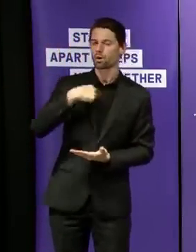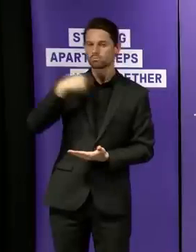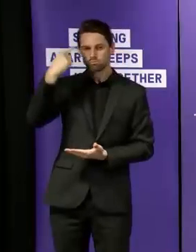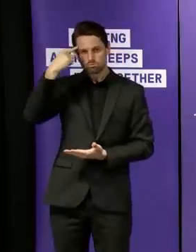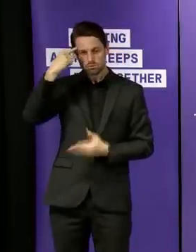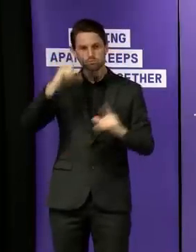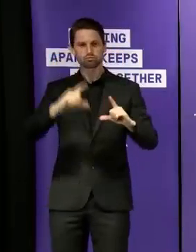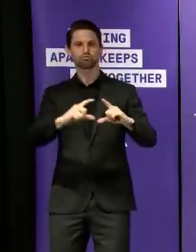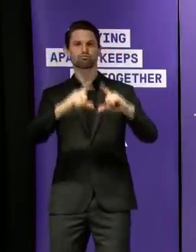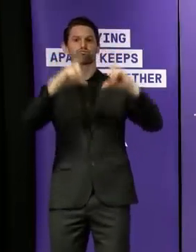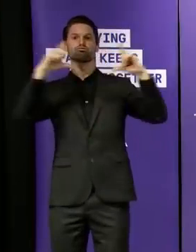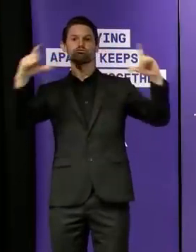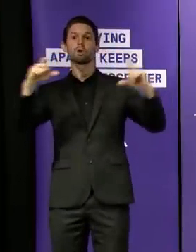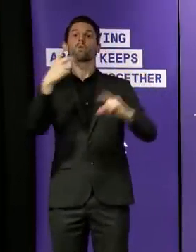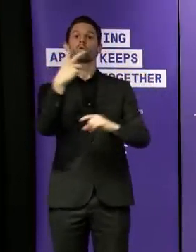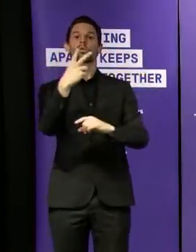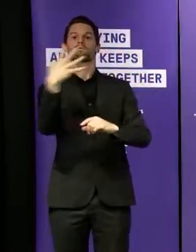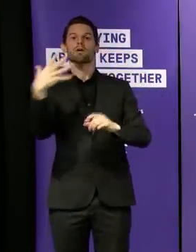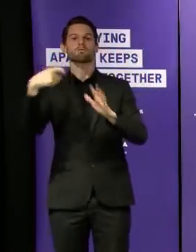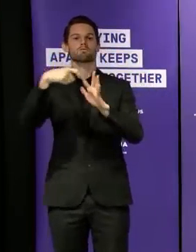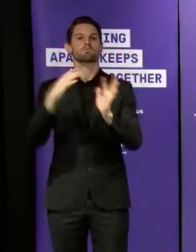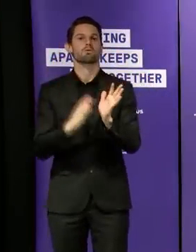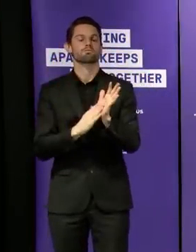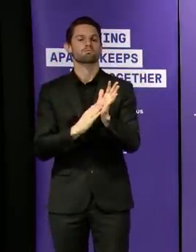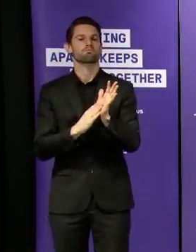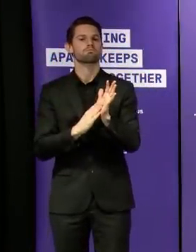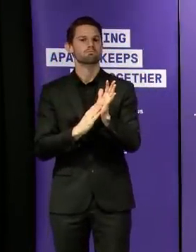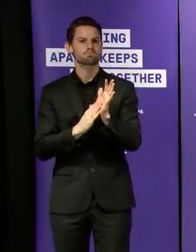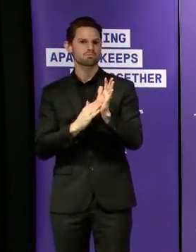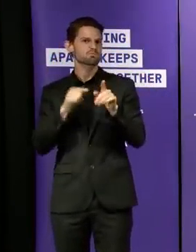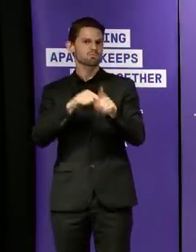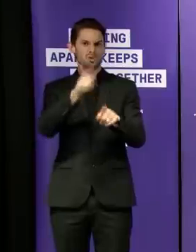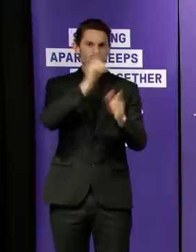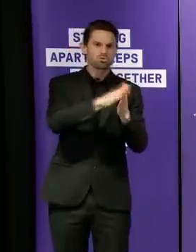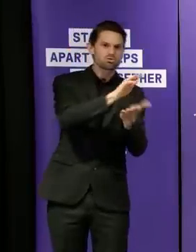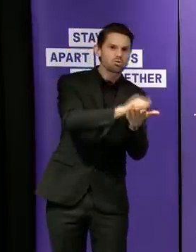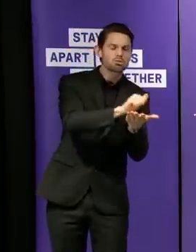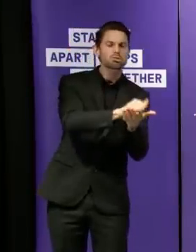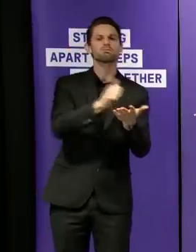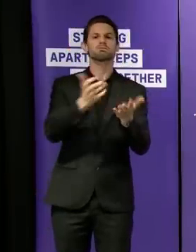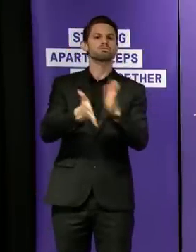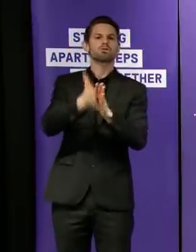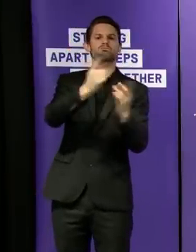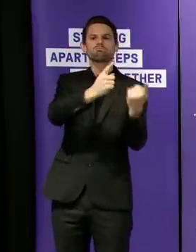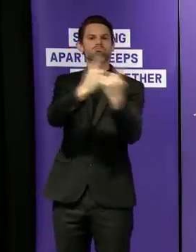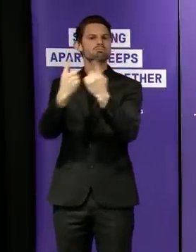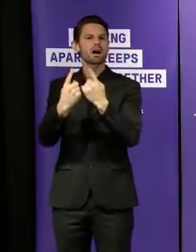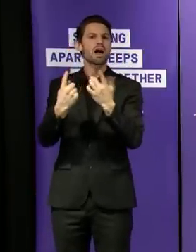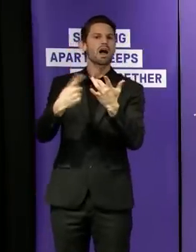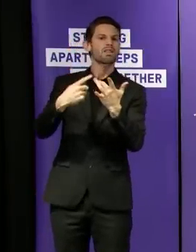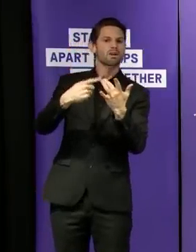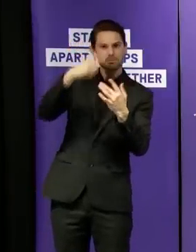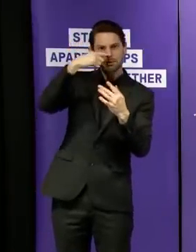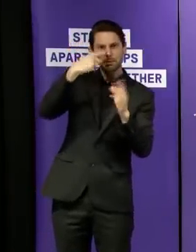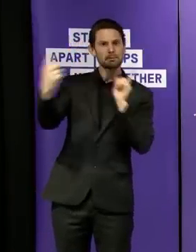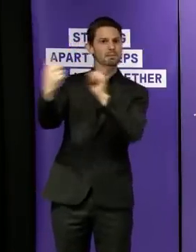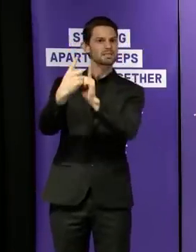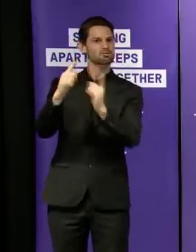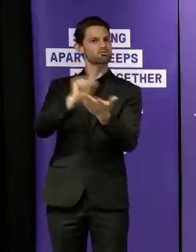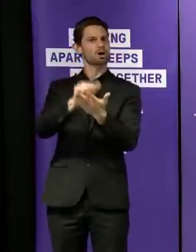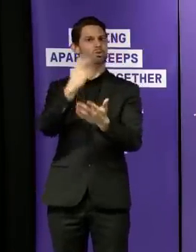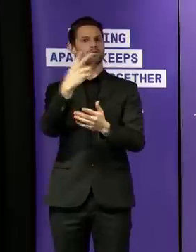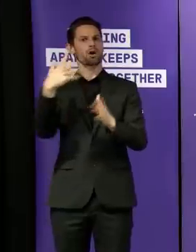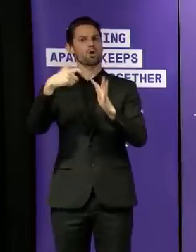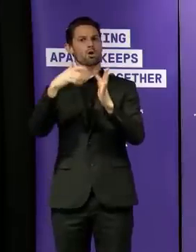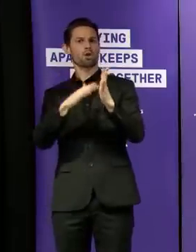themselves of the things that matter most to them and the things that they should be safely able to access with 25 Ks. It's